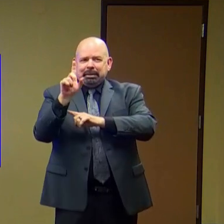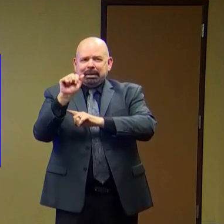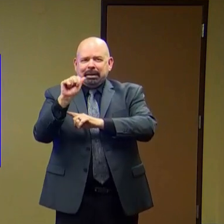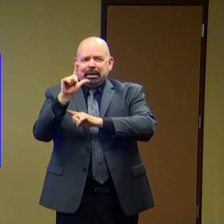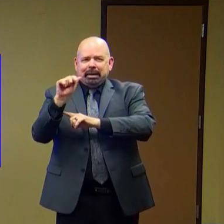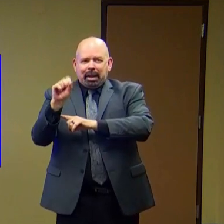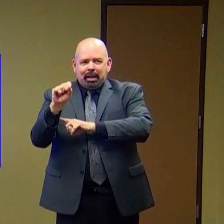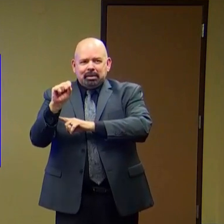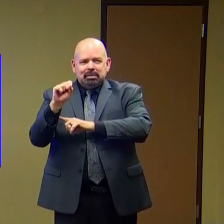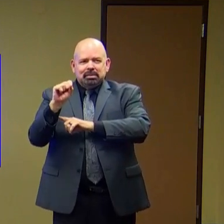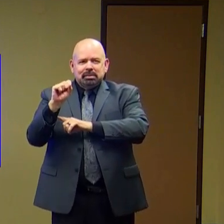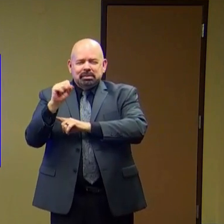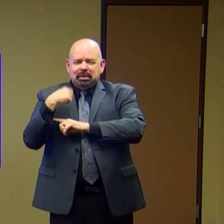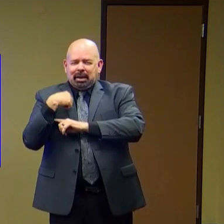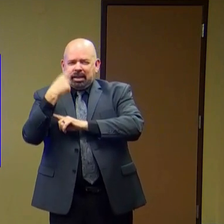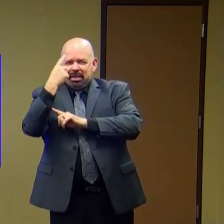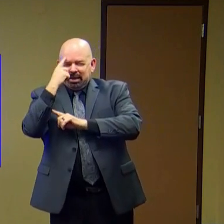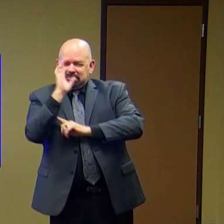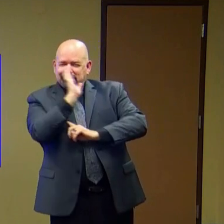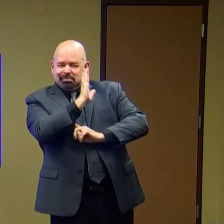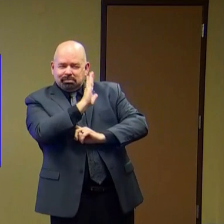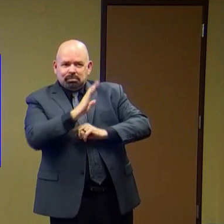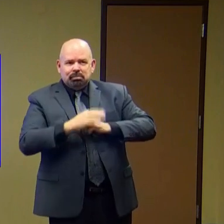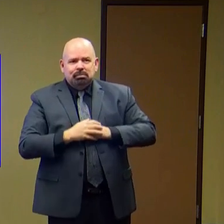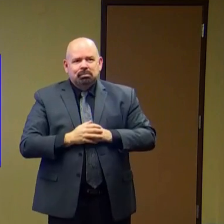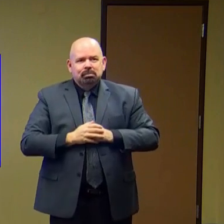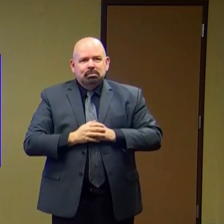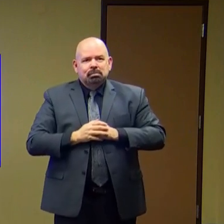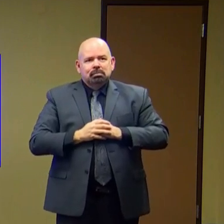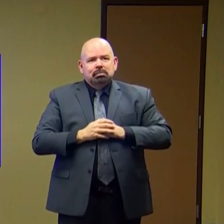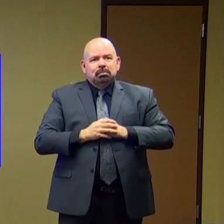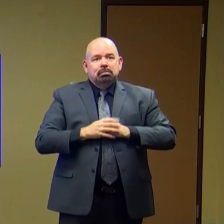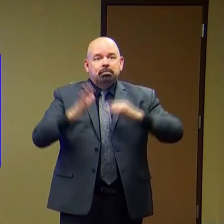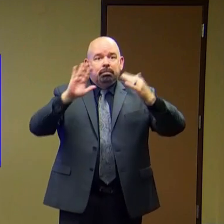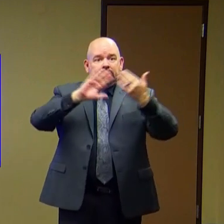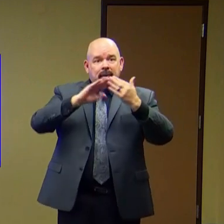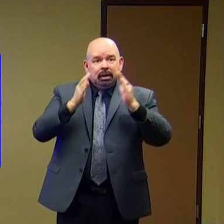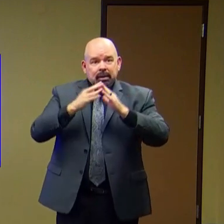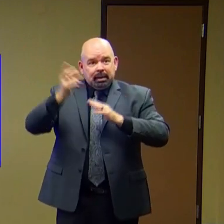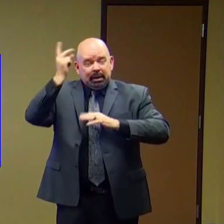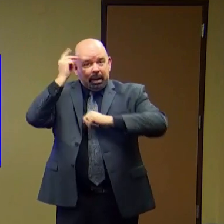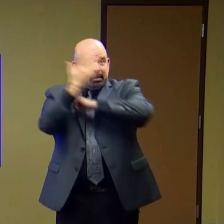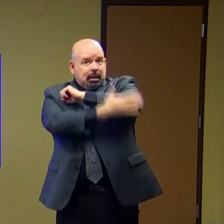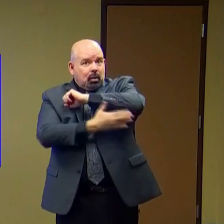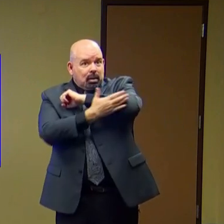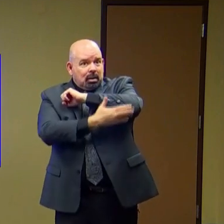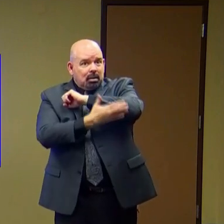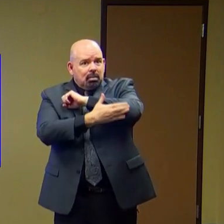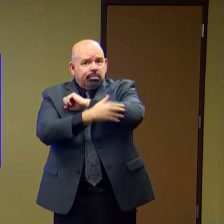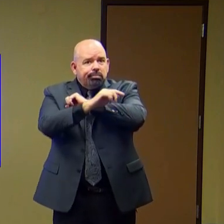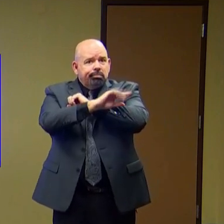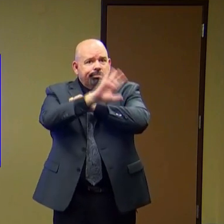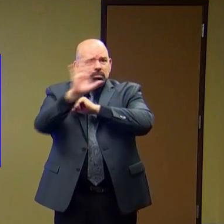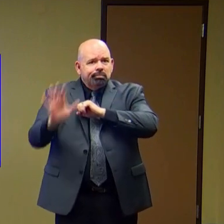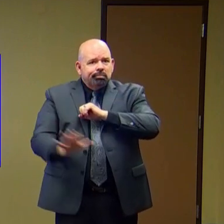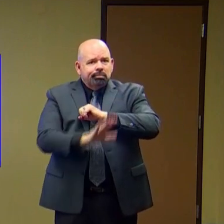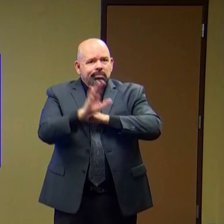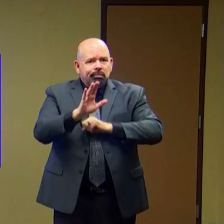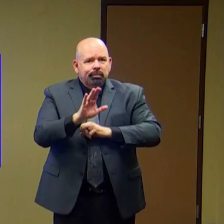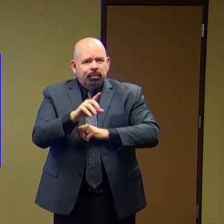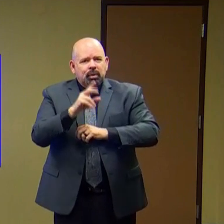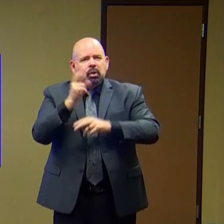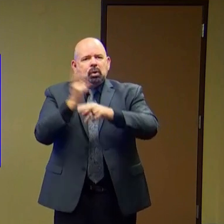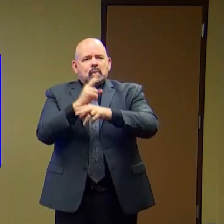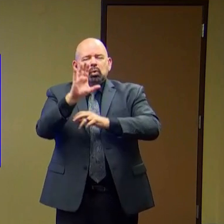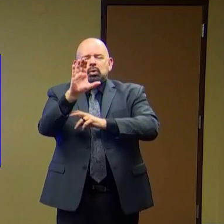dallascityhall.com. If you're in the city, or if you're in any other city in Dallas County, you go to dallascounty.org and